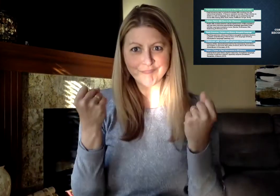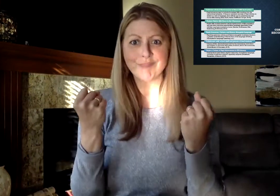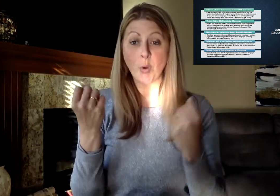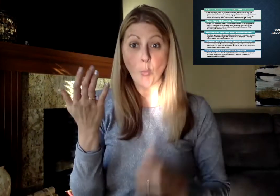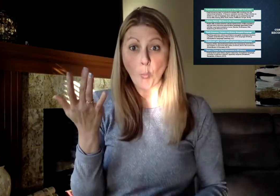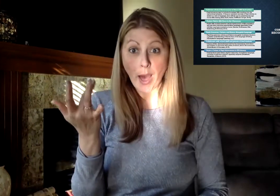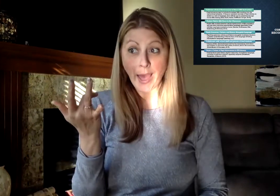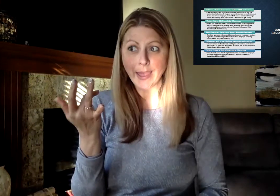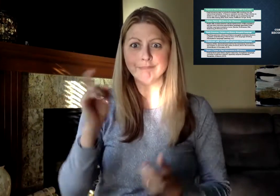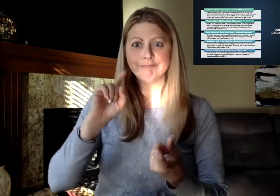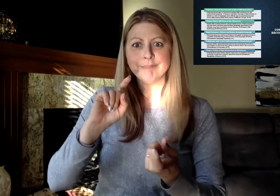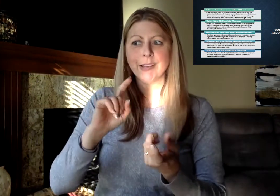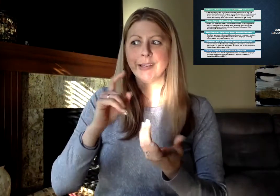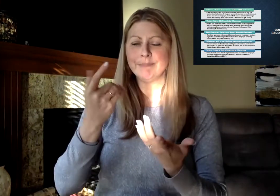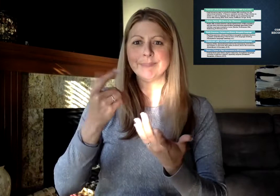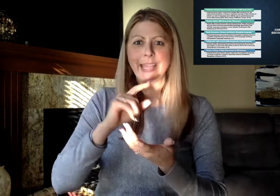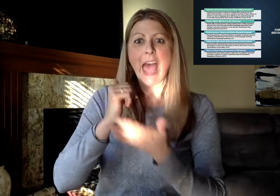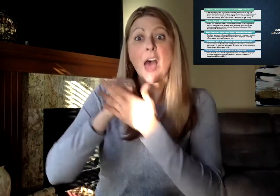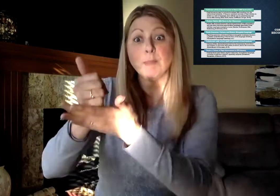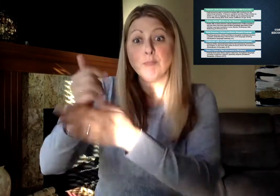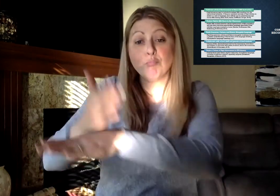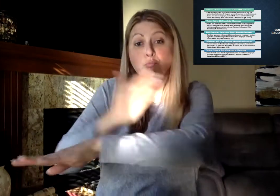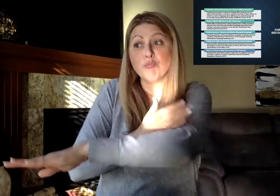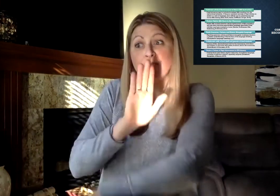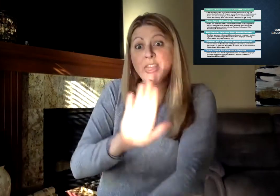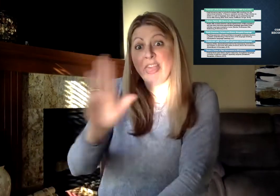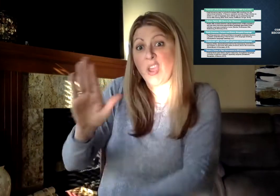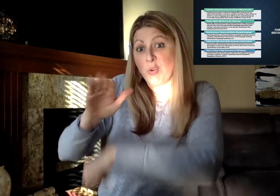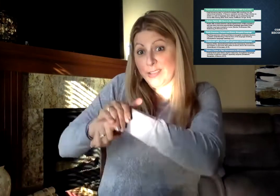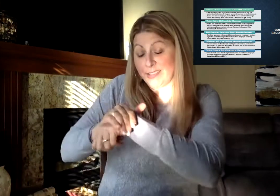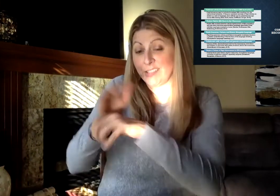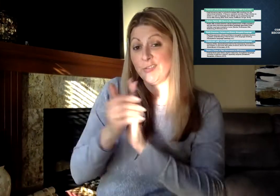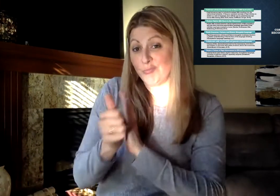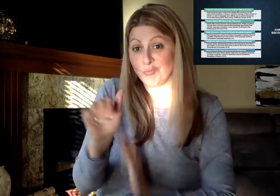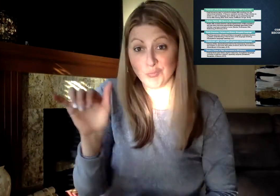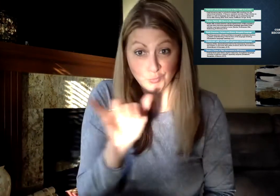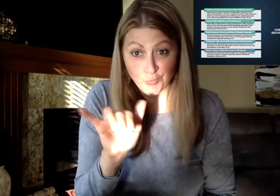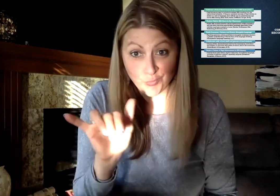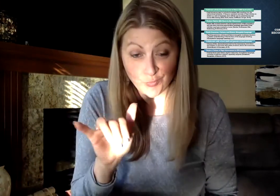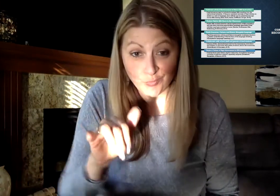words and teach them how to sign that. Why? Well, it helps them improve their English skills too.